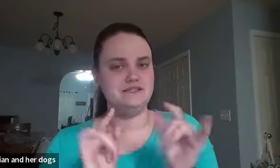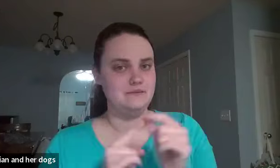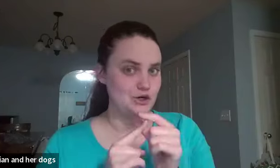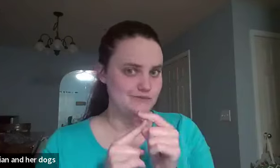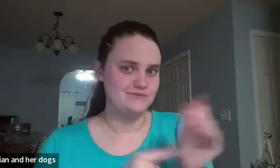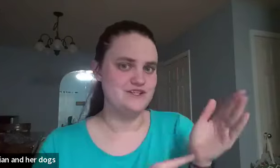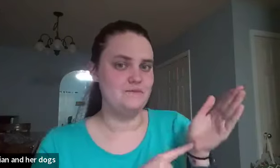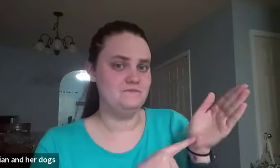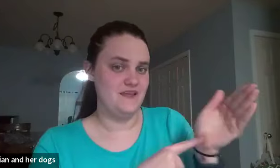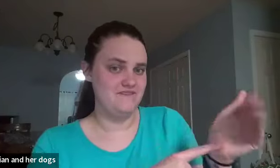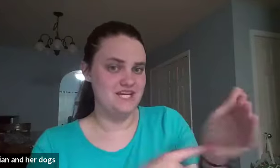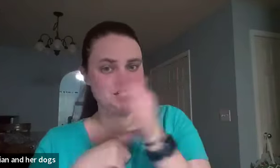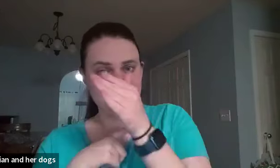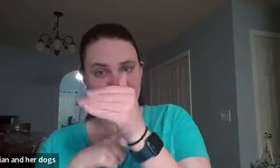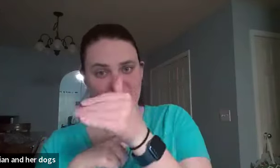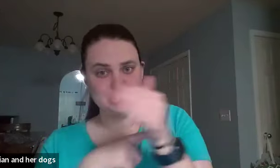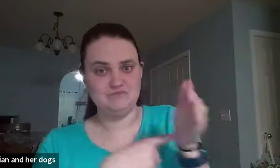the same word. So fish, fish.